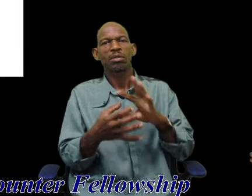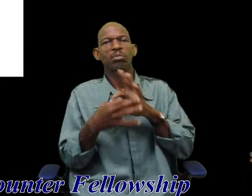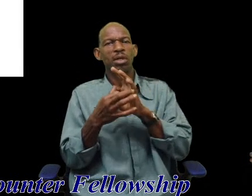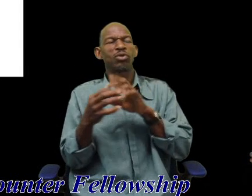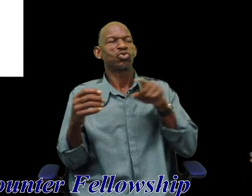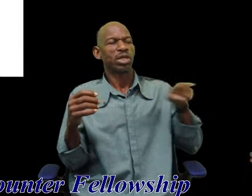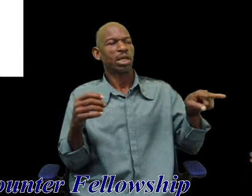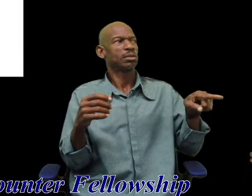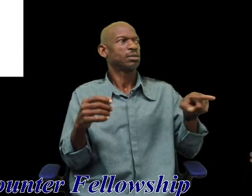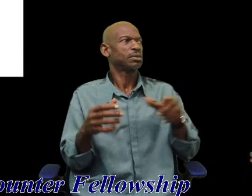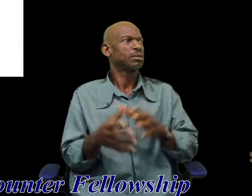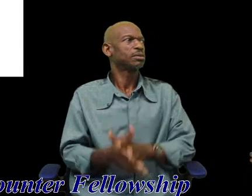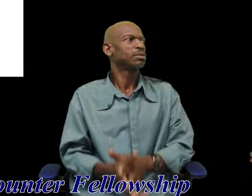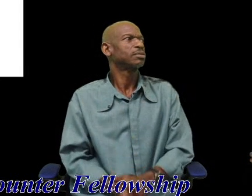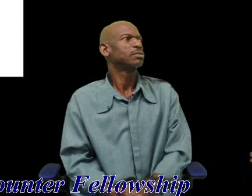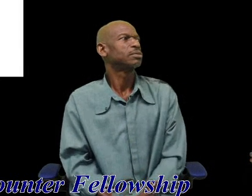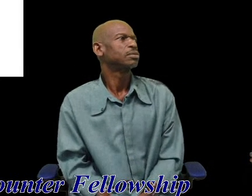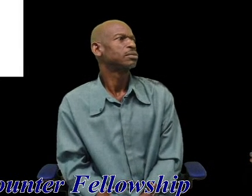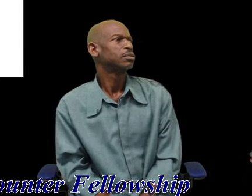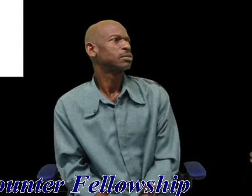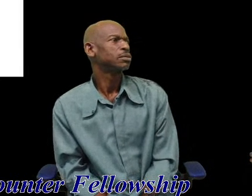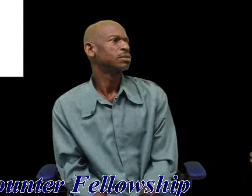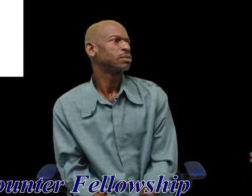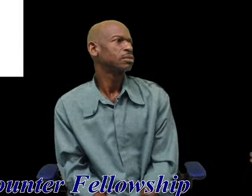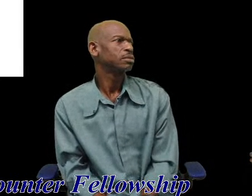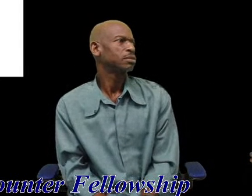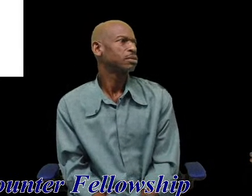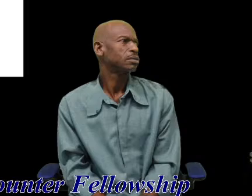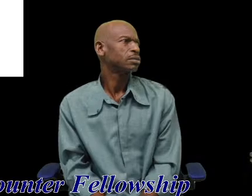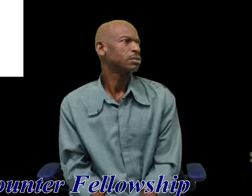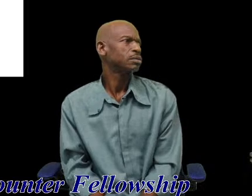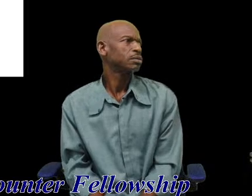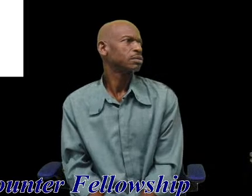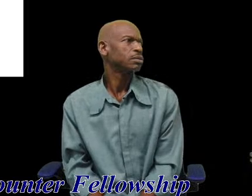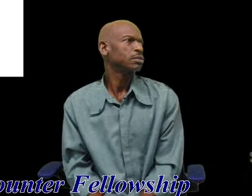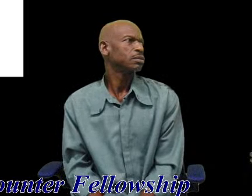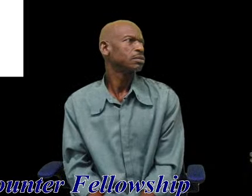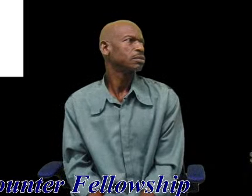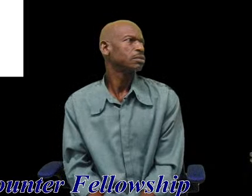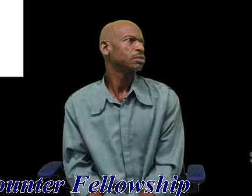So you are better able to read and understand that.